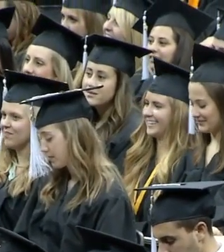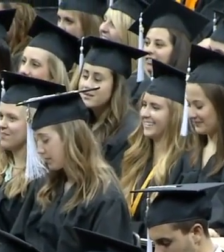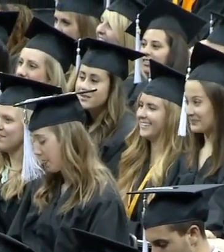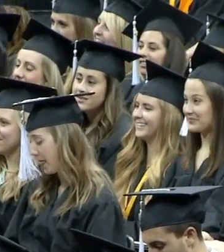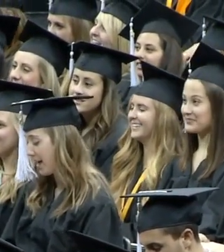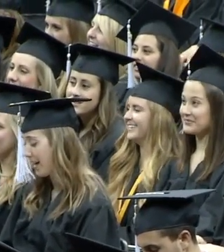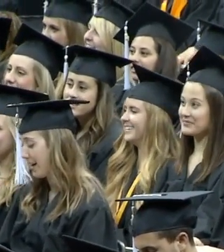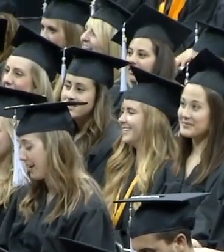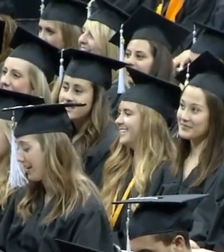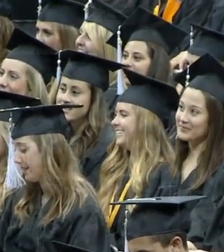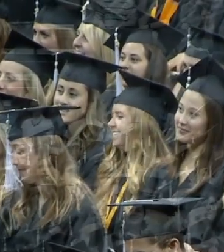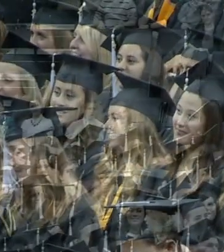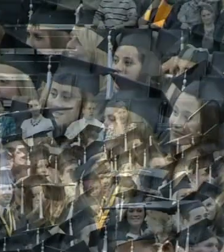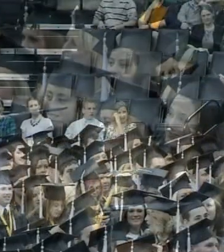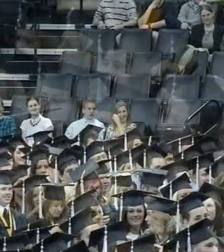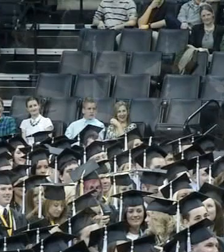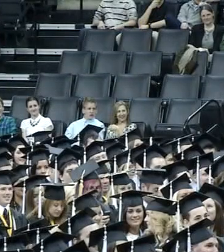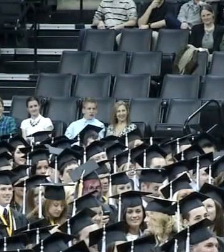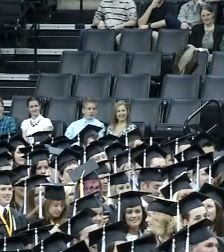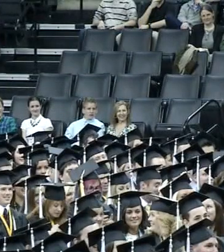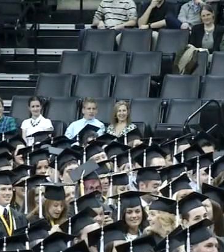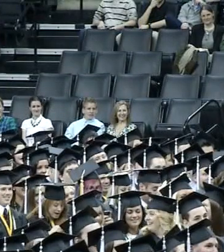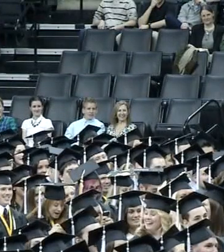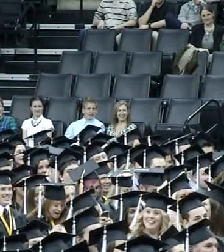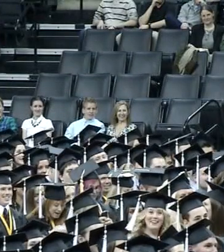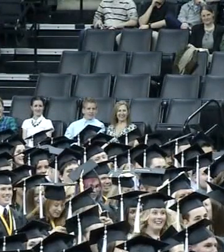Association. Hashtag send money.